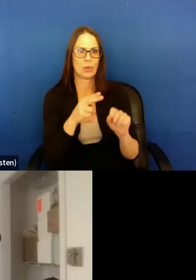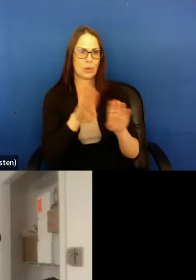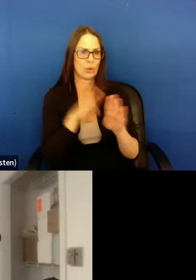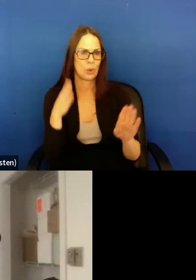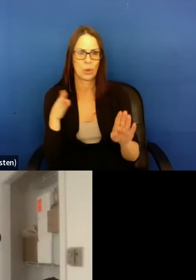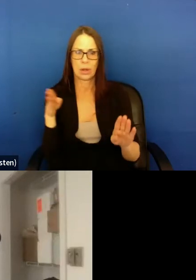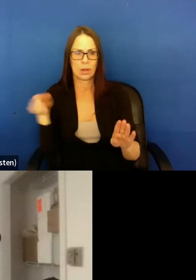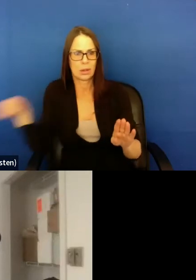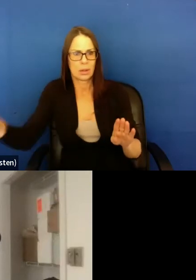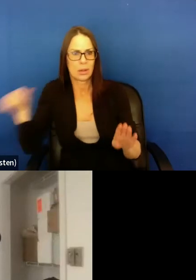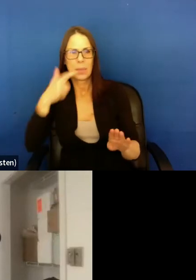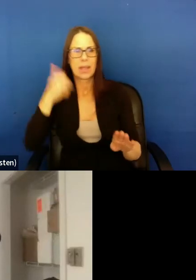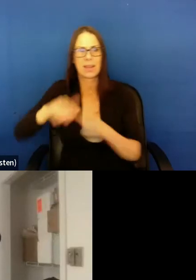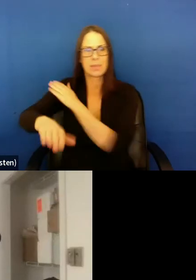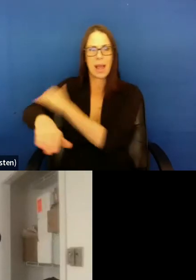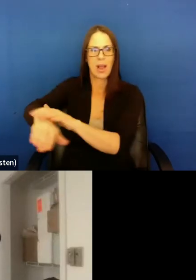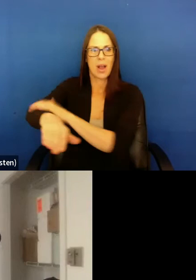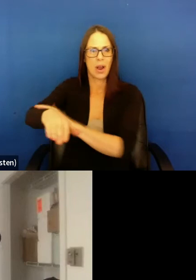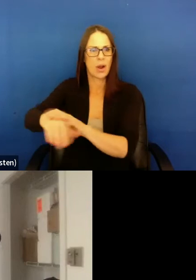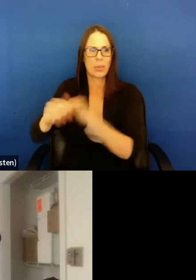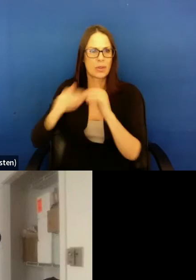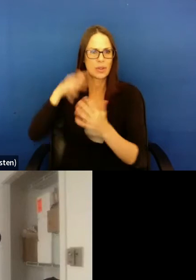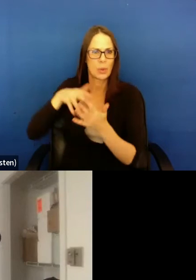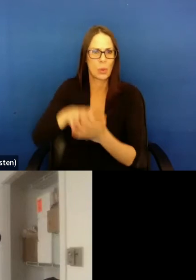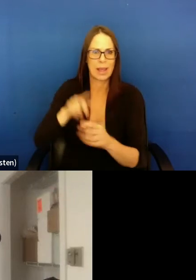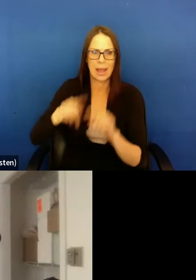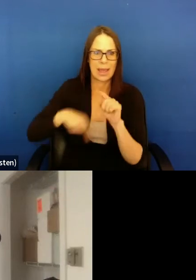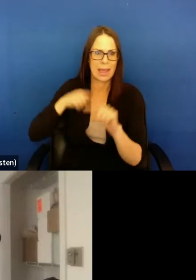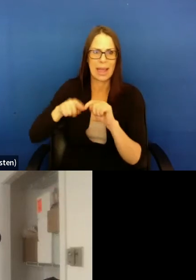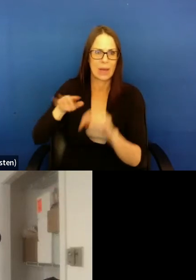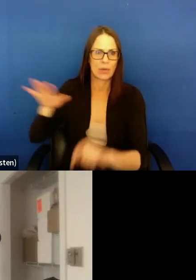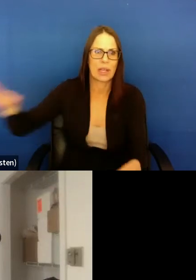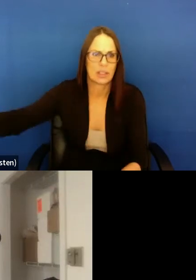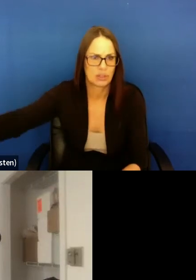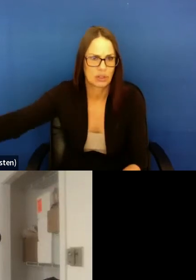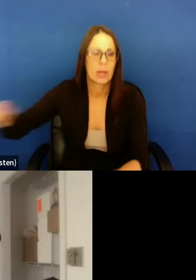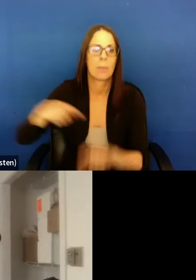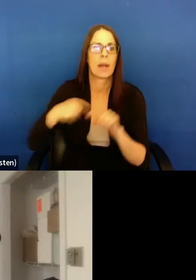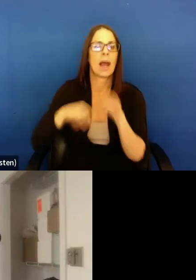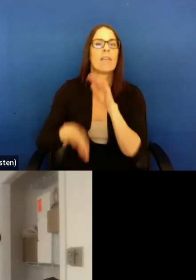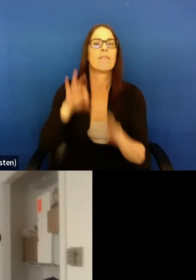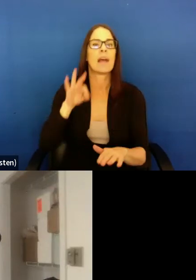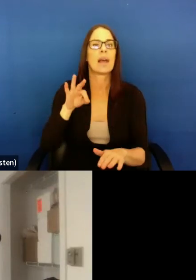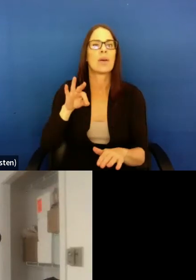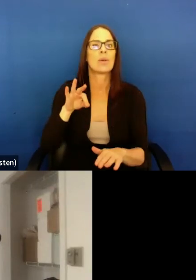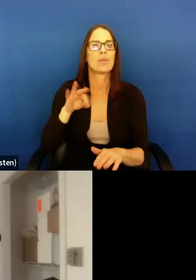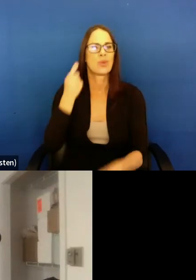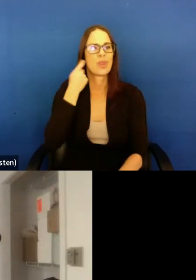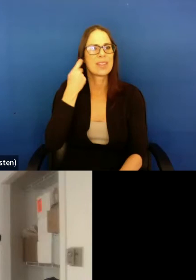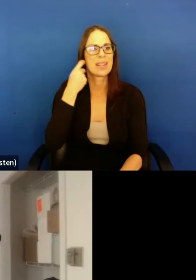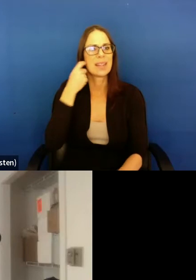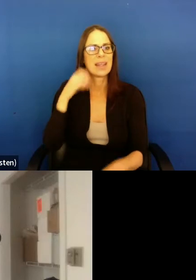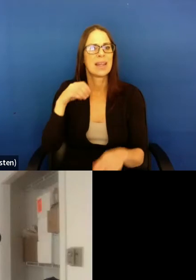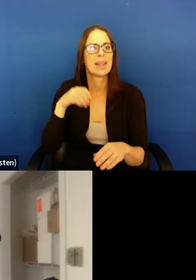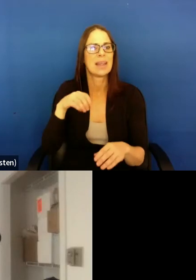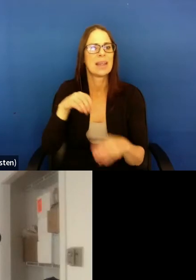arms are too weak, so Yep. I can't reach them. But I found the other day actually in the Prudential Center, there's an